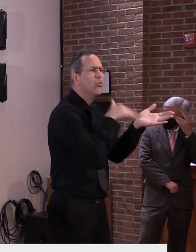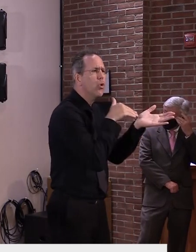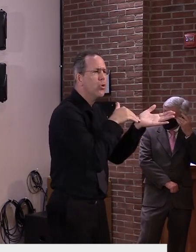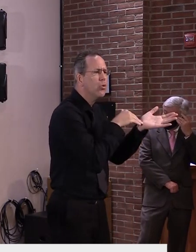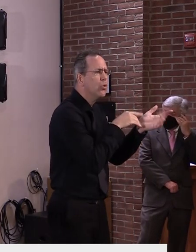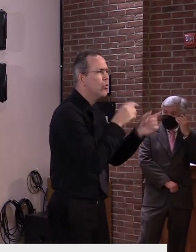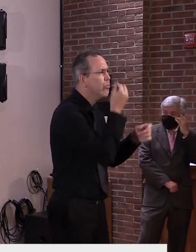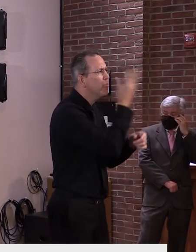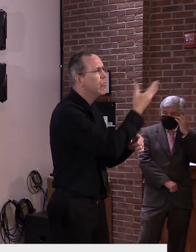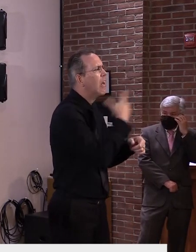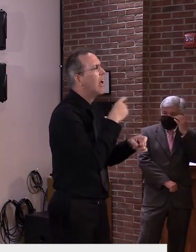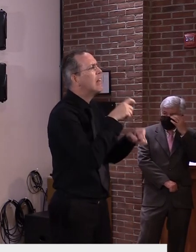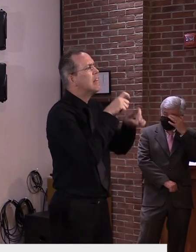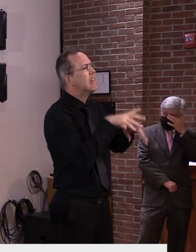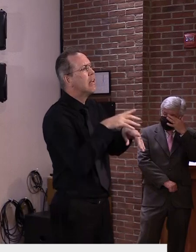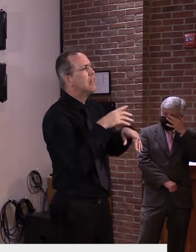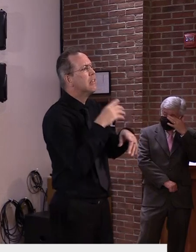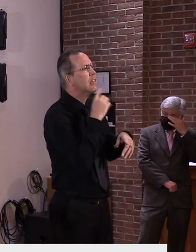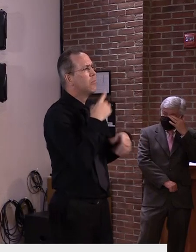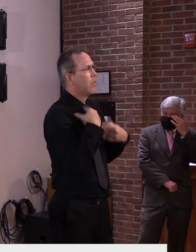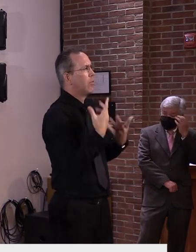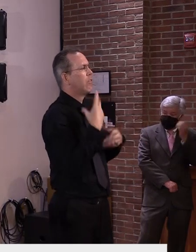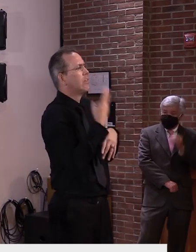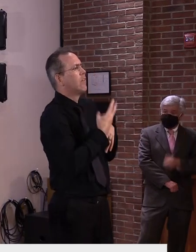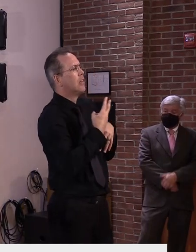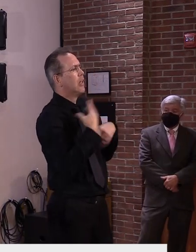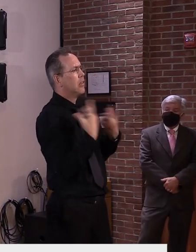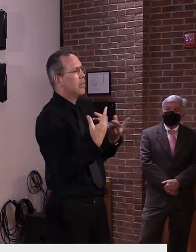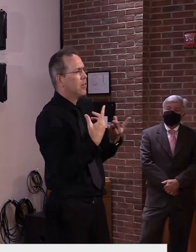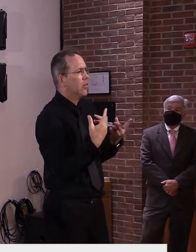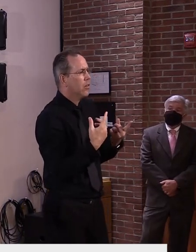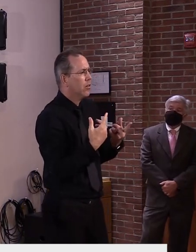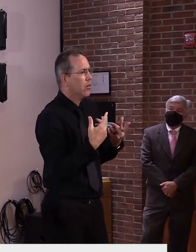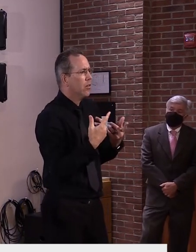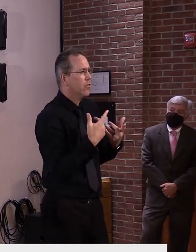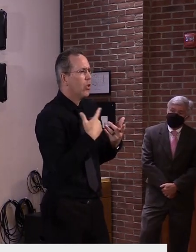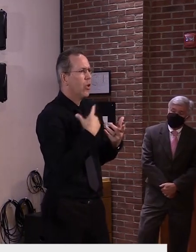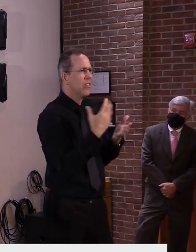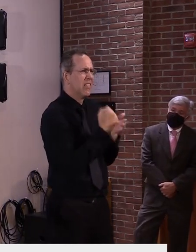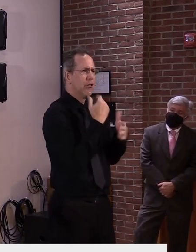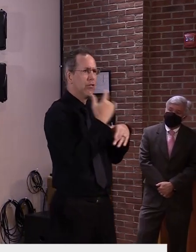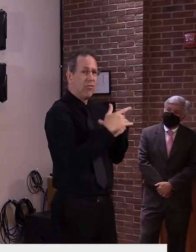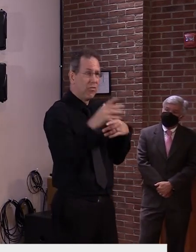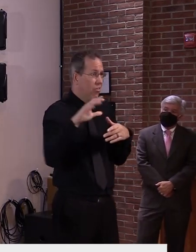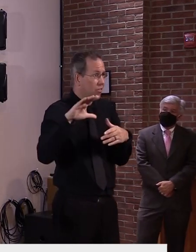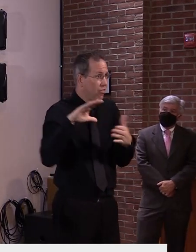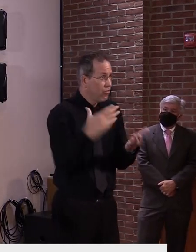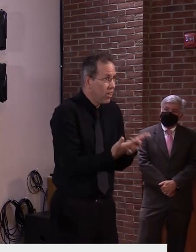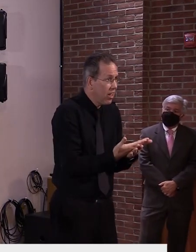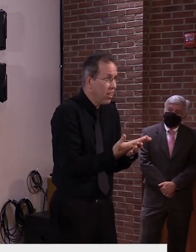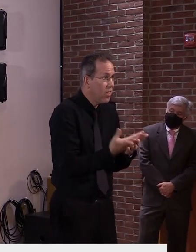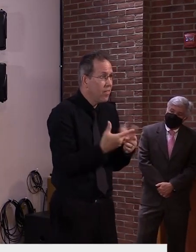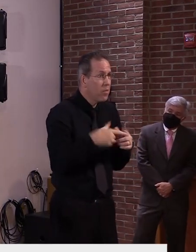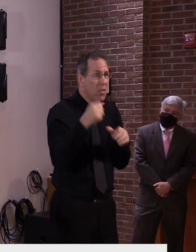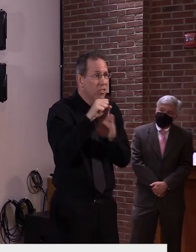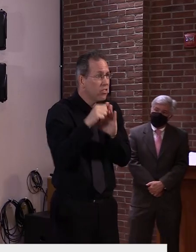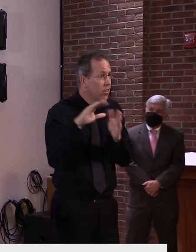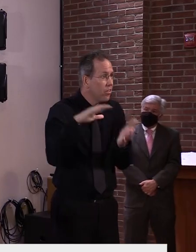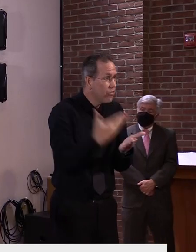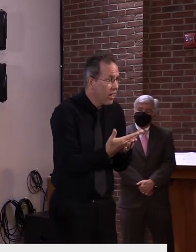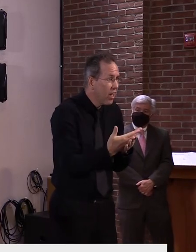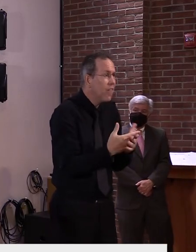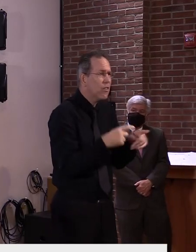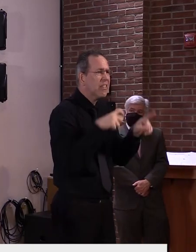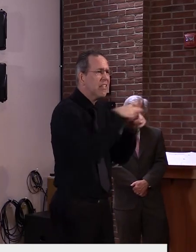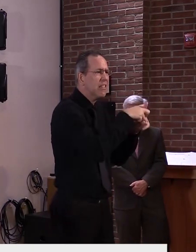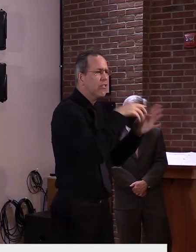Can you help me arrange that? That wouldn't necessarily have to be through a pop-up site that the state was sponsoring in any particular part